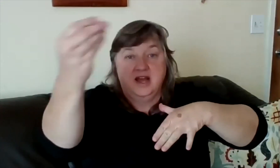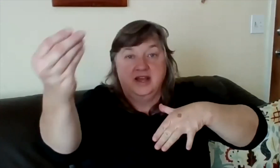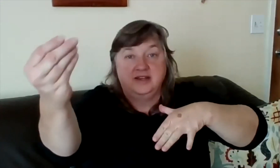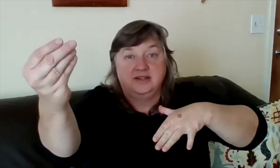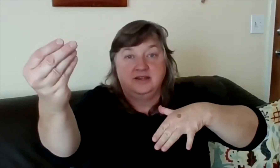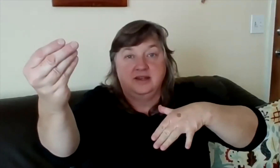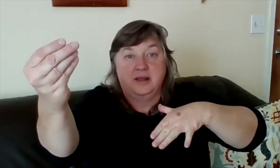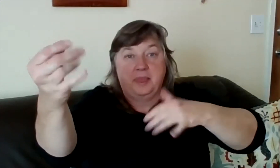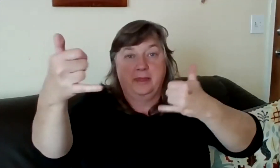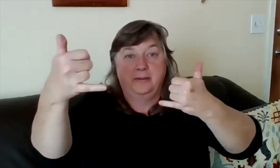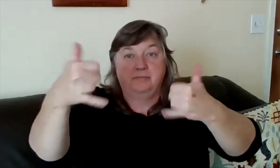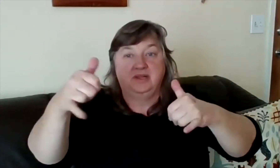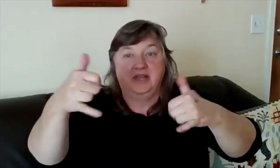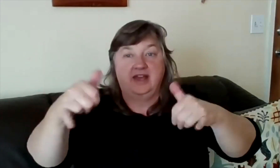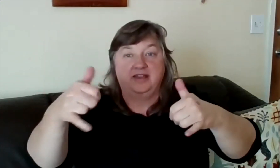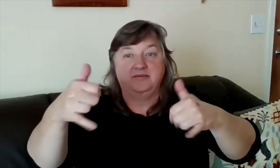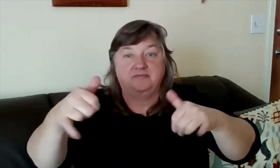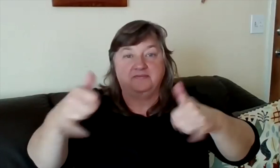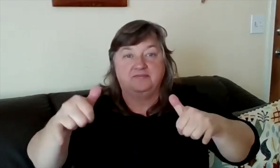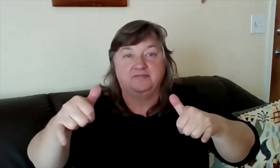Outside play.